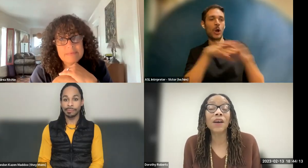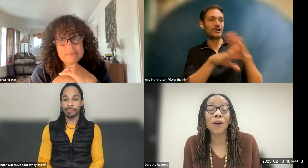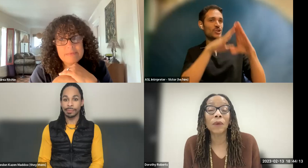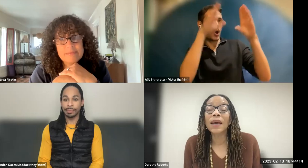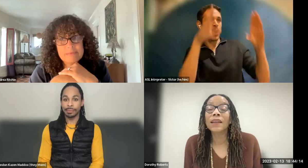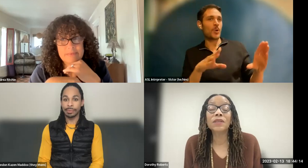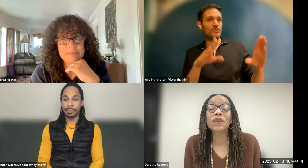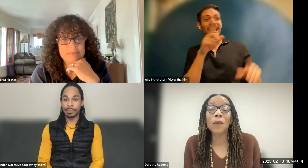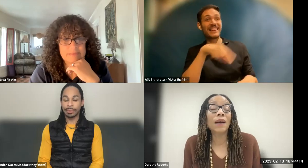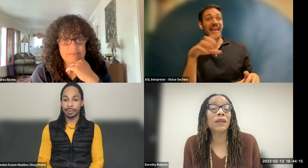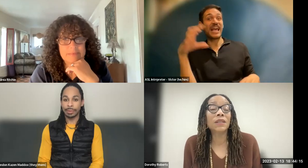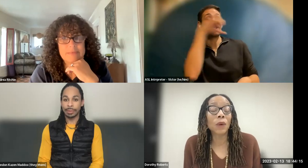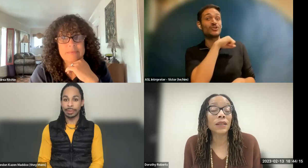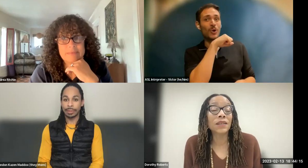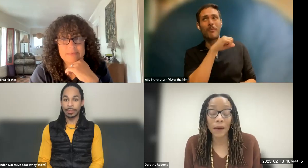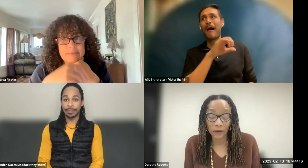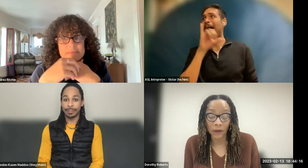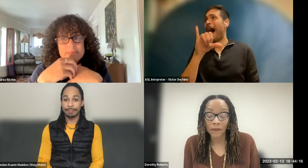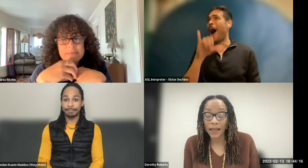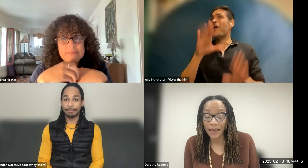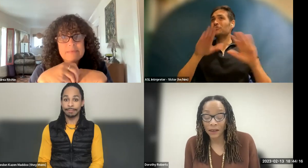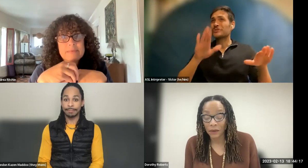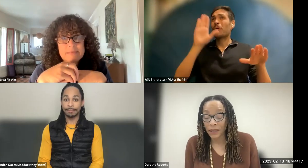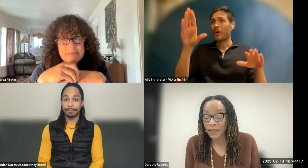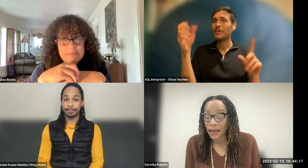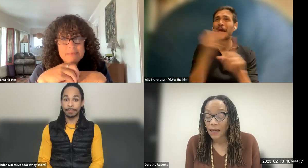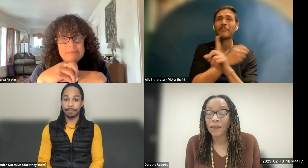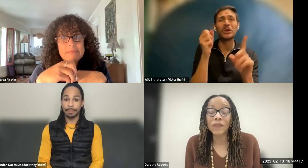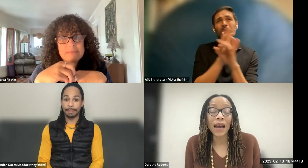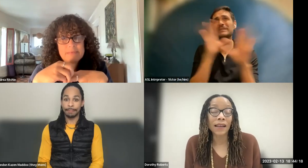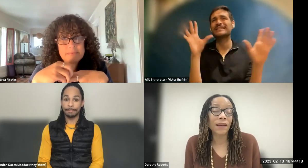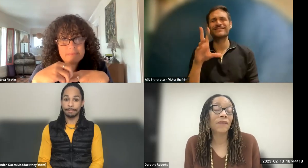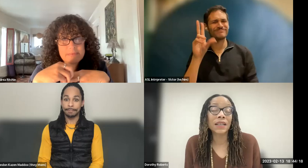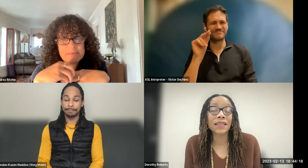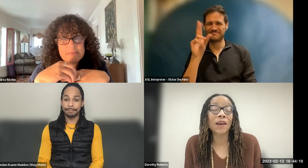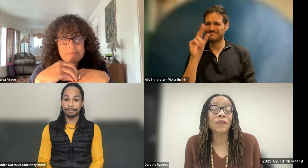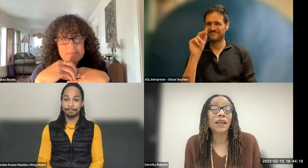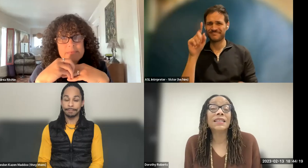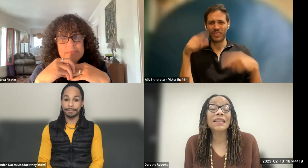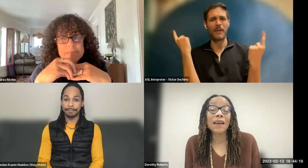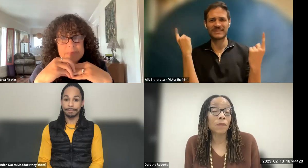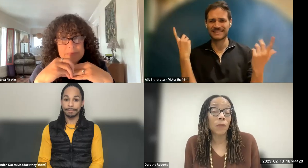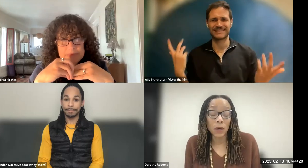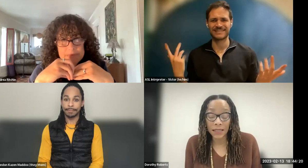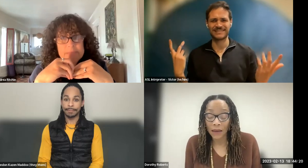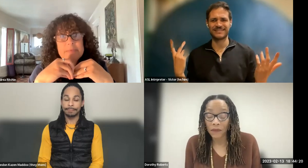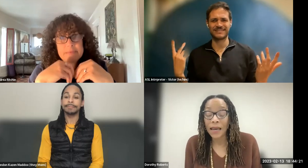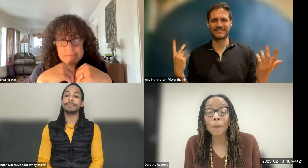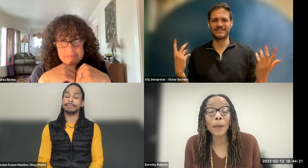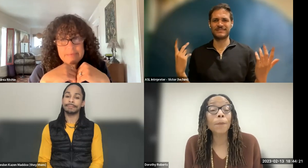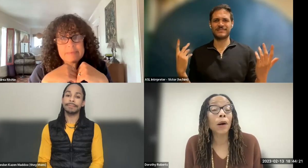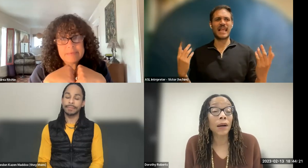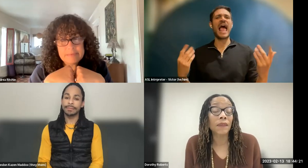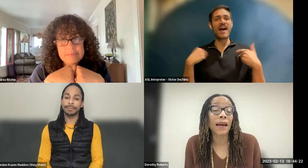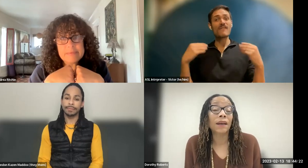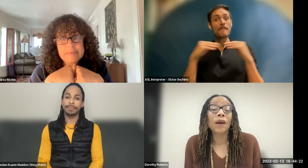Actually, no, there's no evidence whatsoever of any increase, if not evidence of more safety. And a